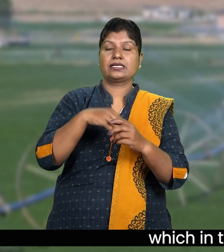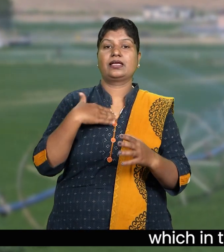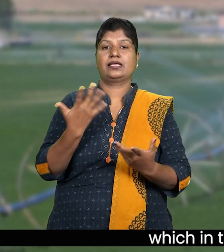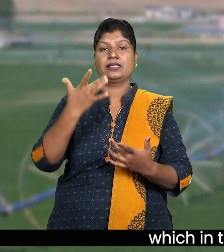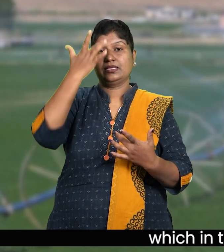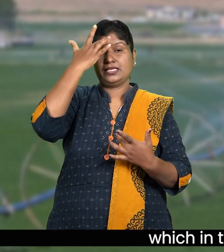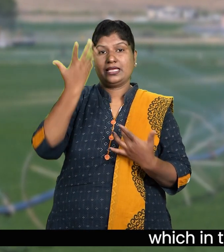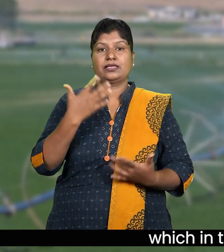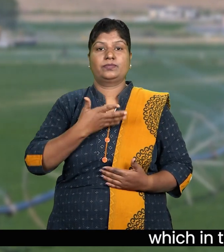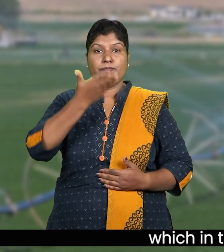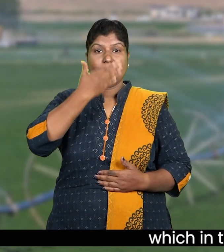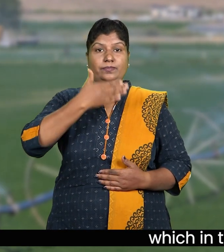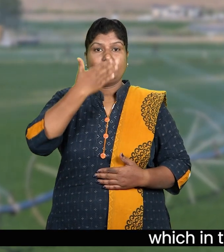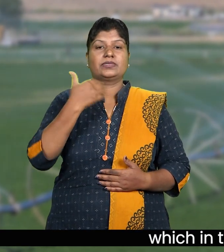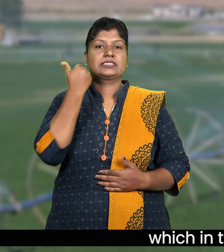diseases.